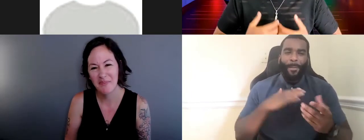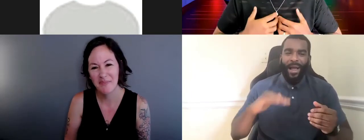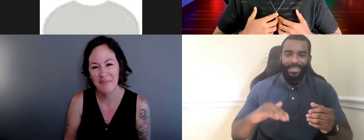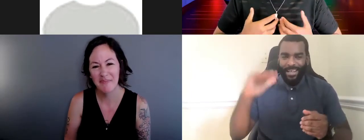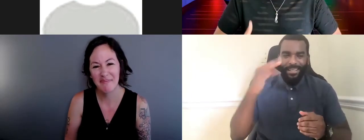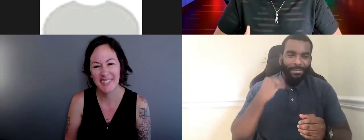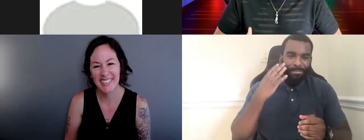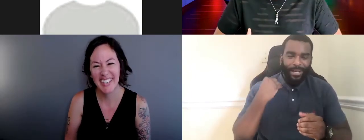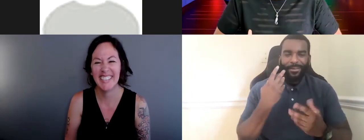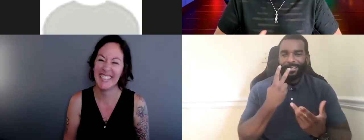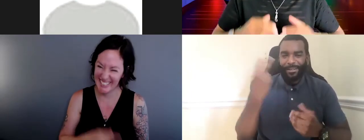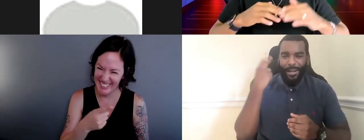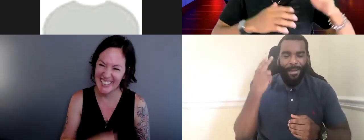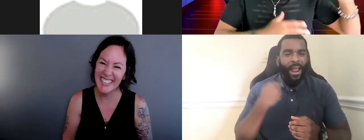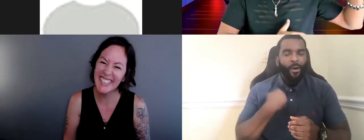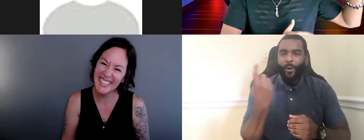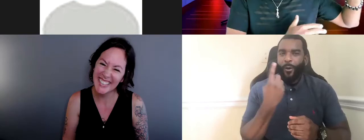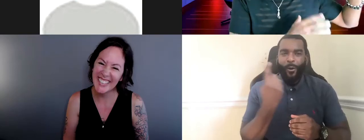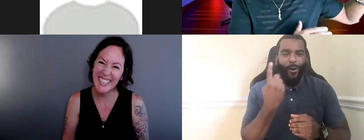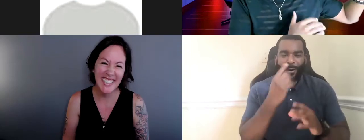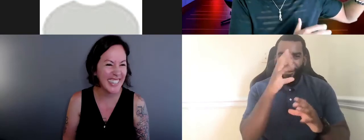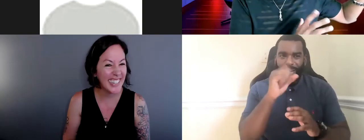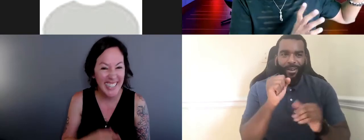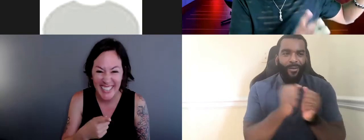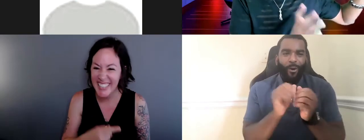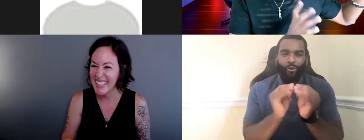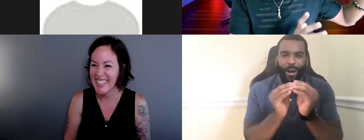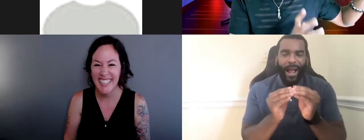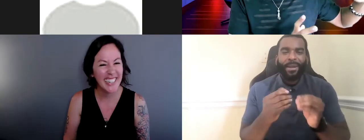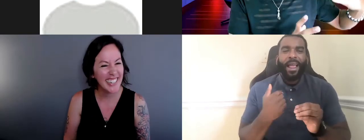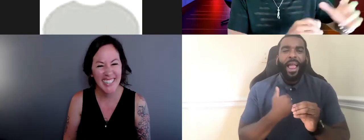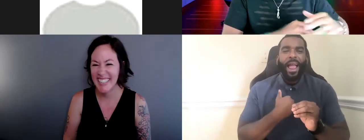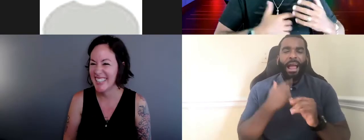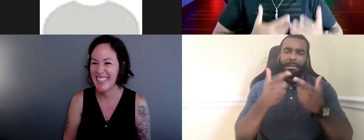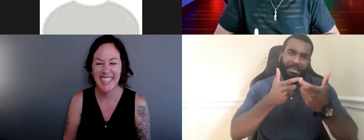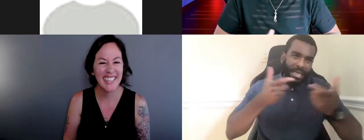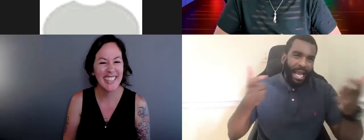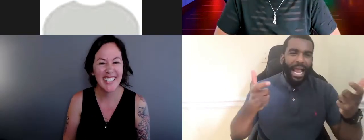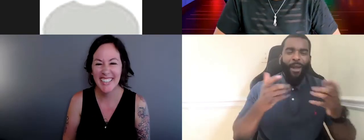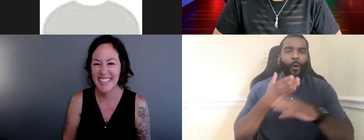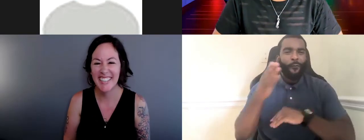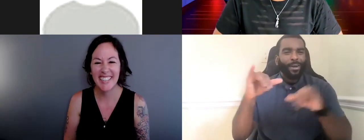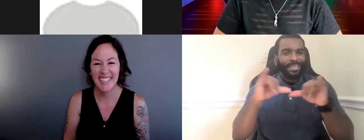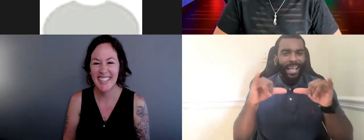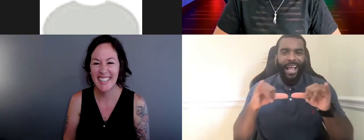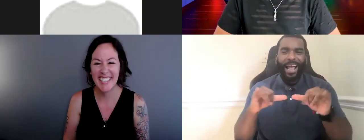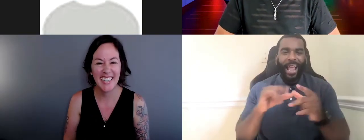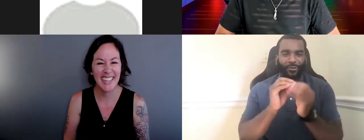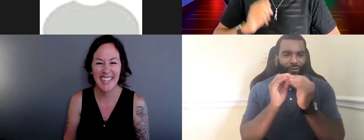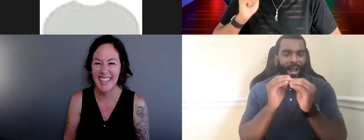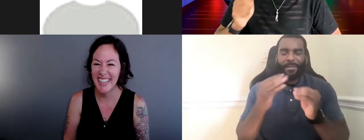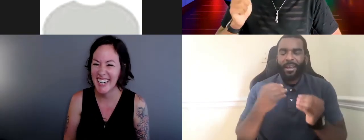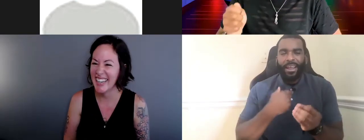I was just steeped in origami, had these giant oversized origami books. Oh, wow. And loved it.